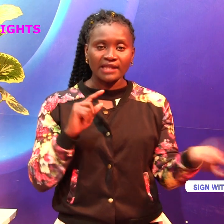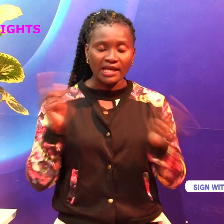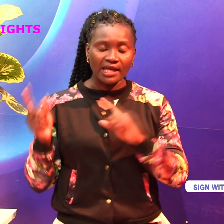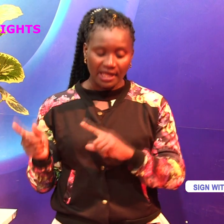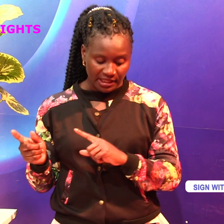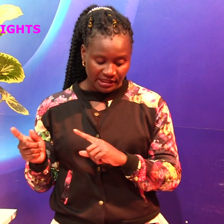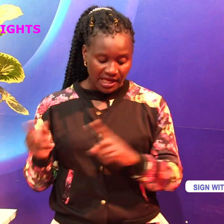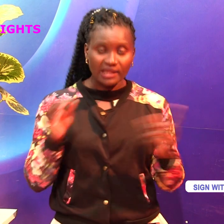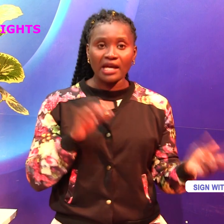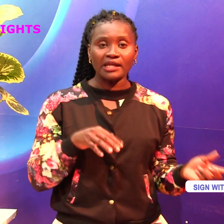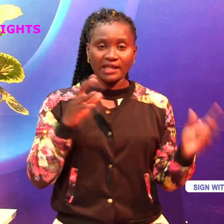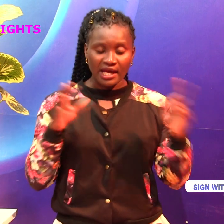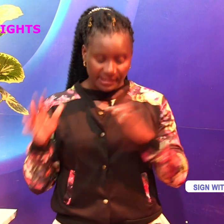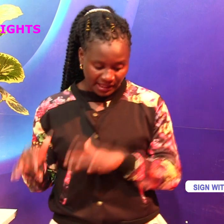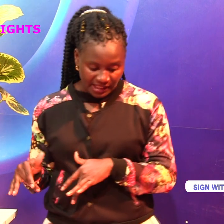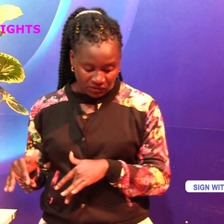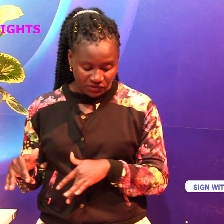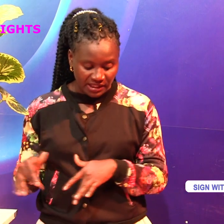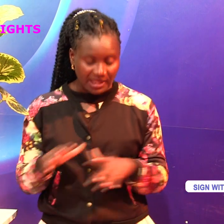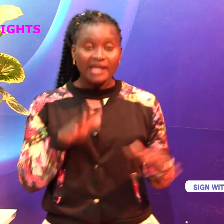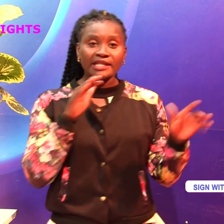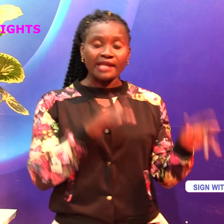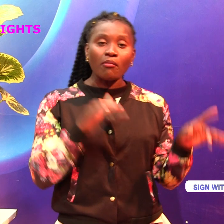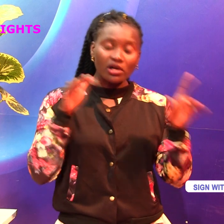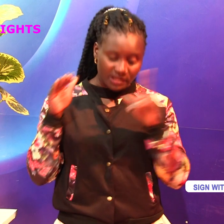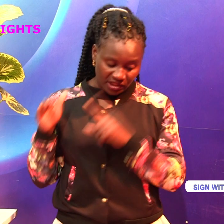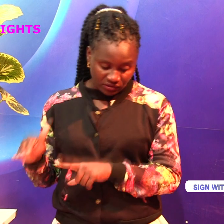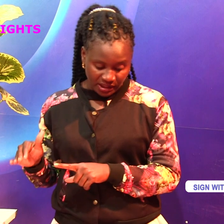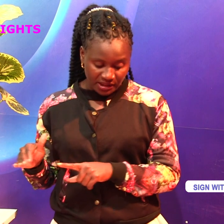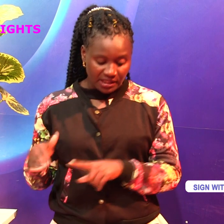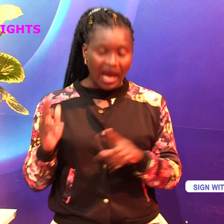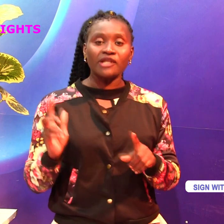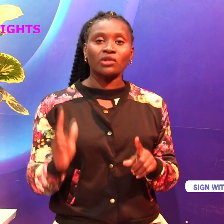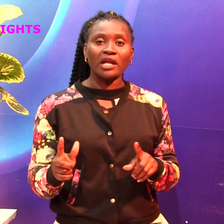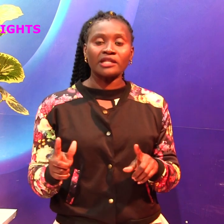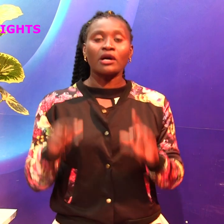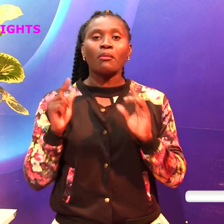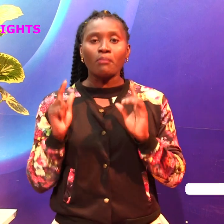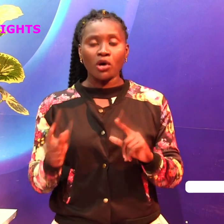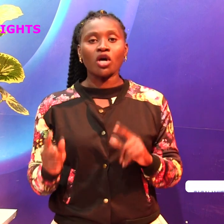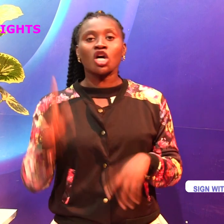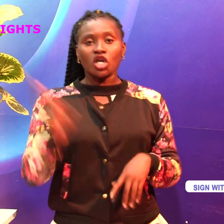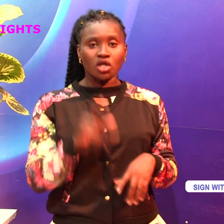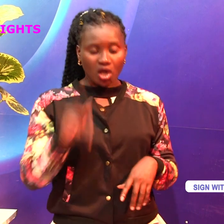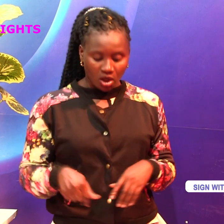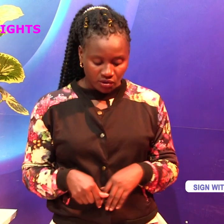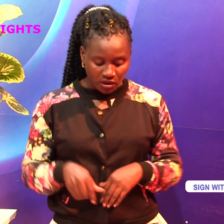signed English. And then in Kenya Sign Language, you say disabled children isolate, mock, wrong. So